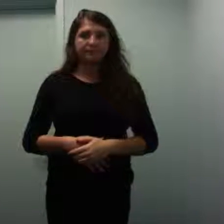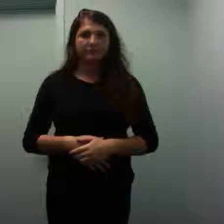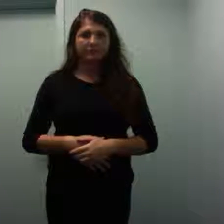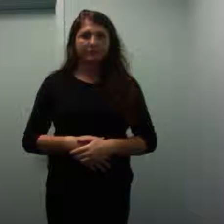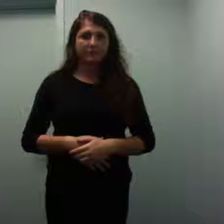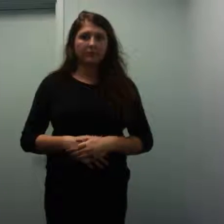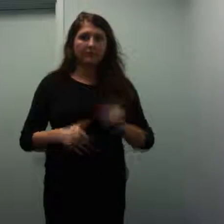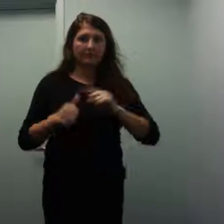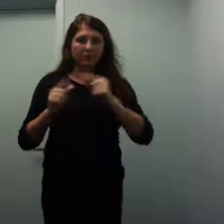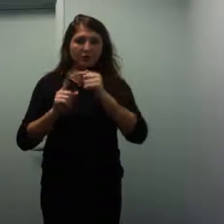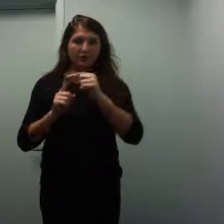First word,